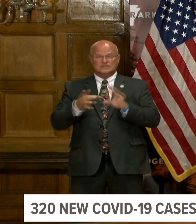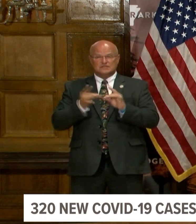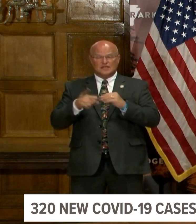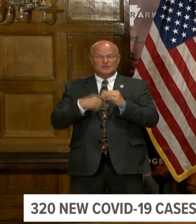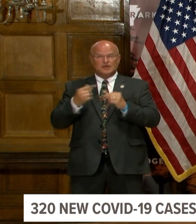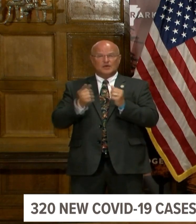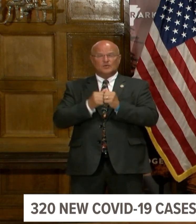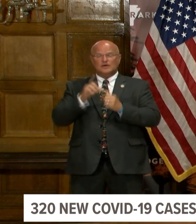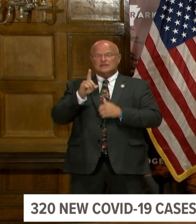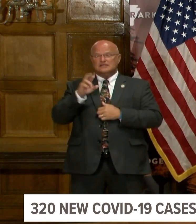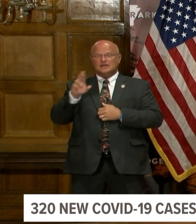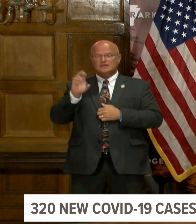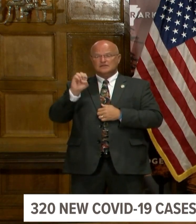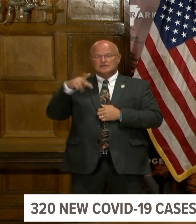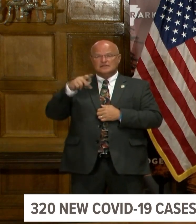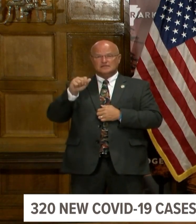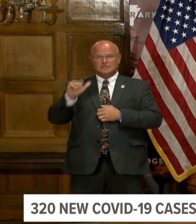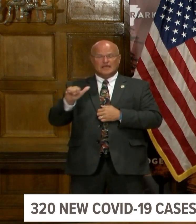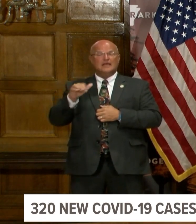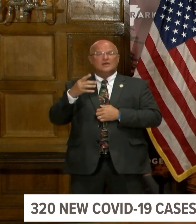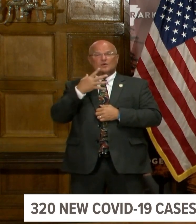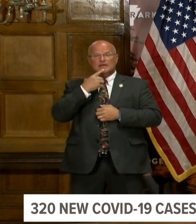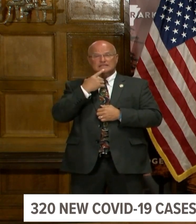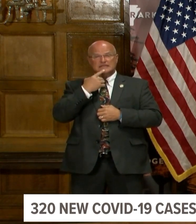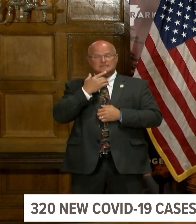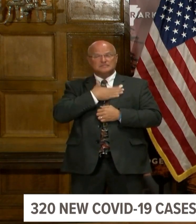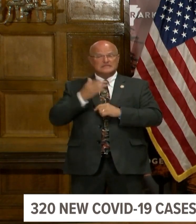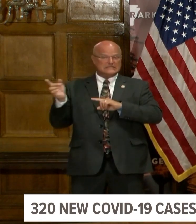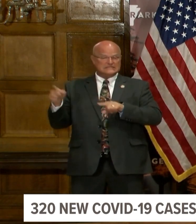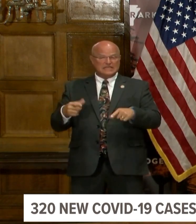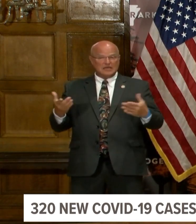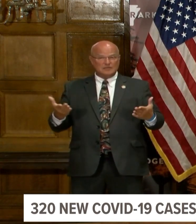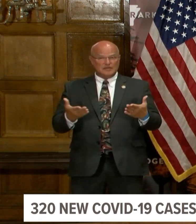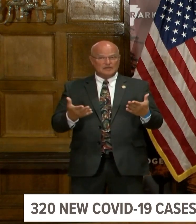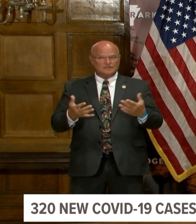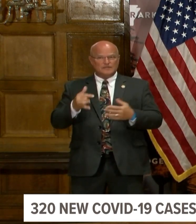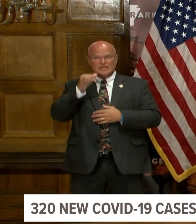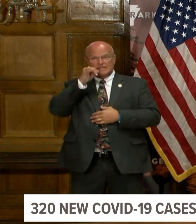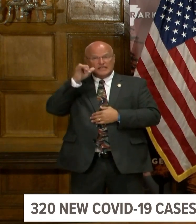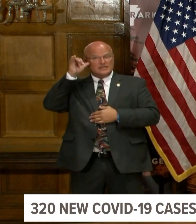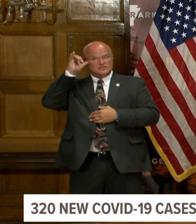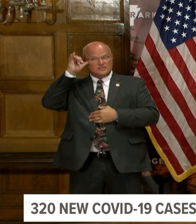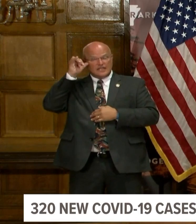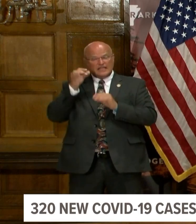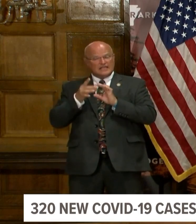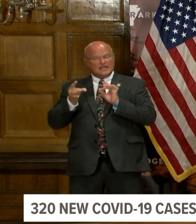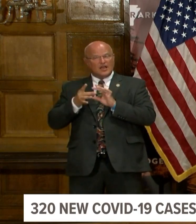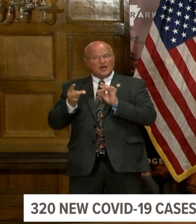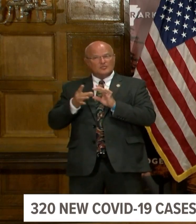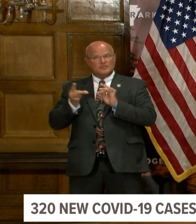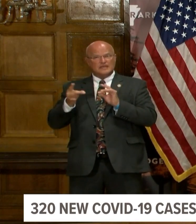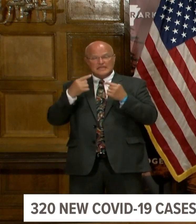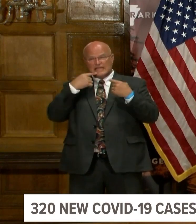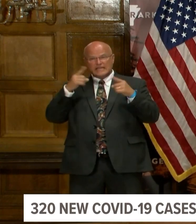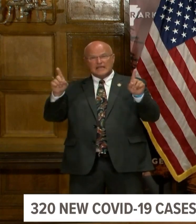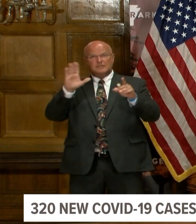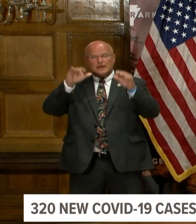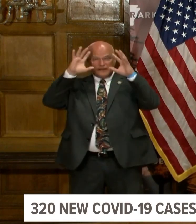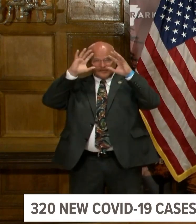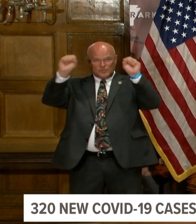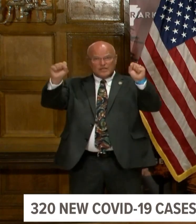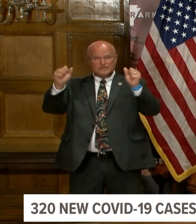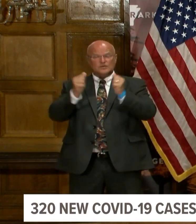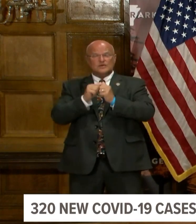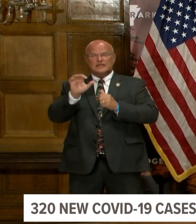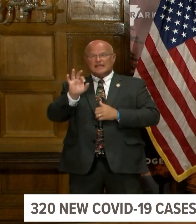up with Dr. Ipe. The reason I asked her to be here, of course, was yesterday's comment and announcement by the President